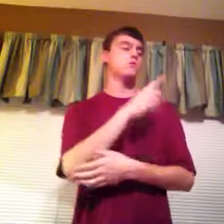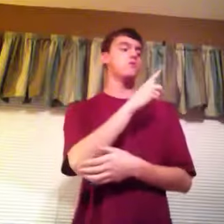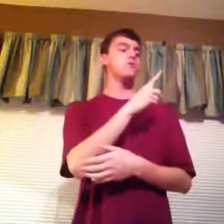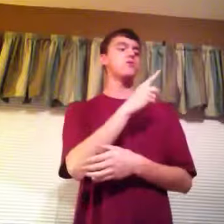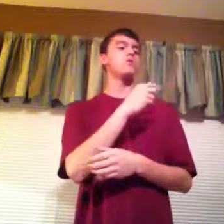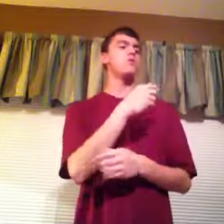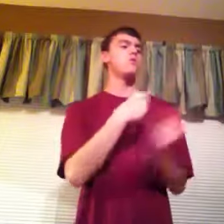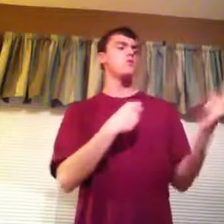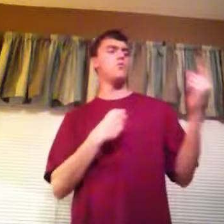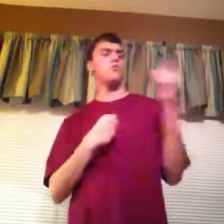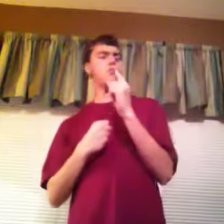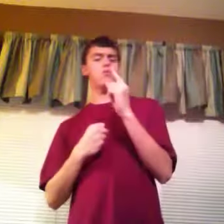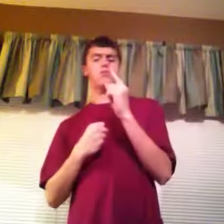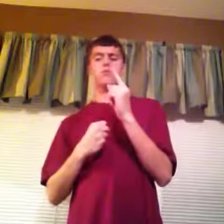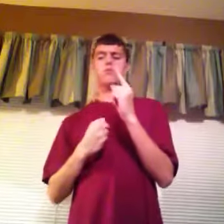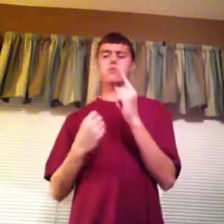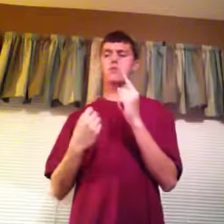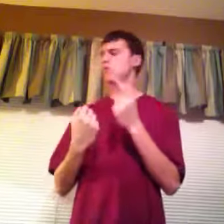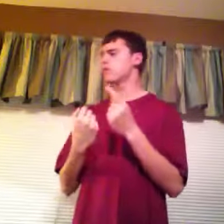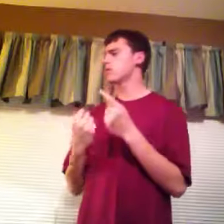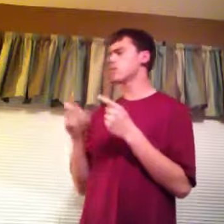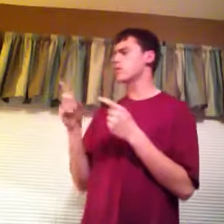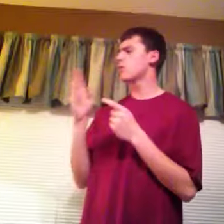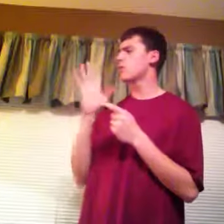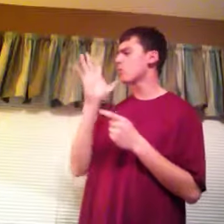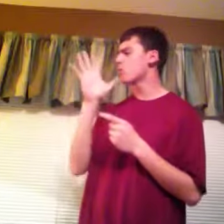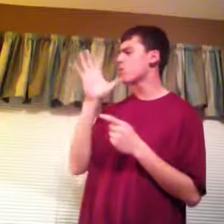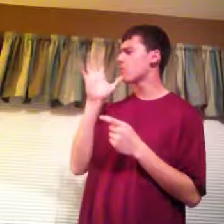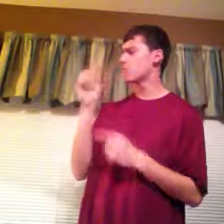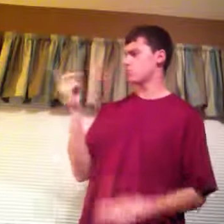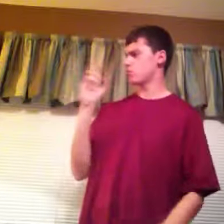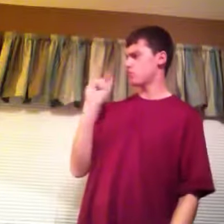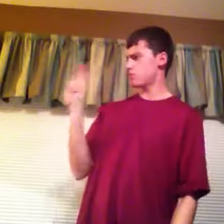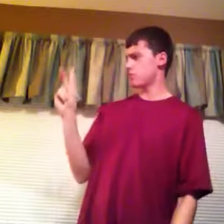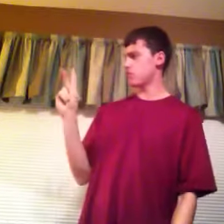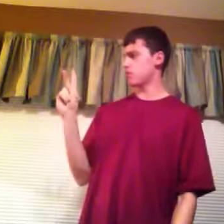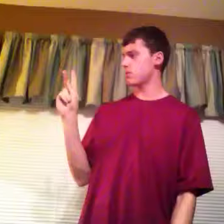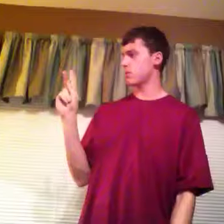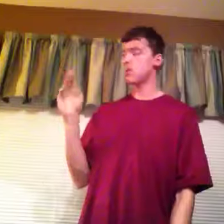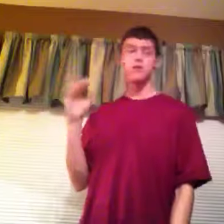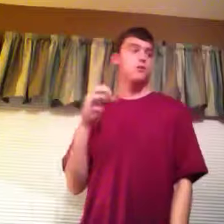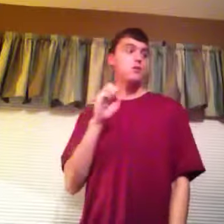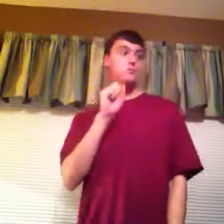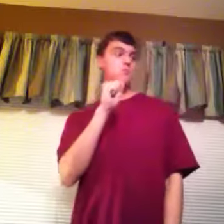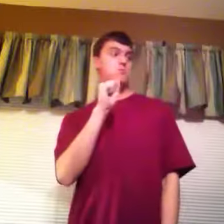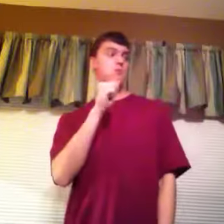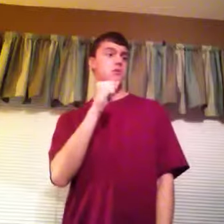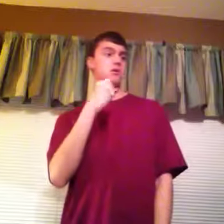So just running the ground. it's not like that. It's not like that. to keep